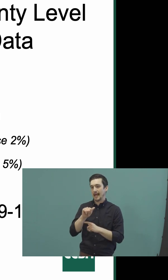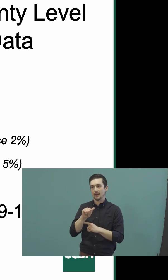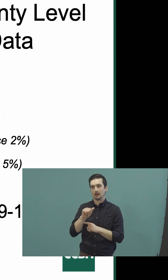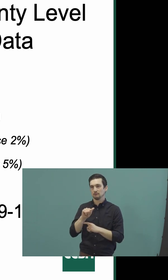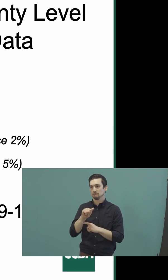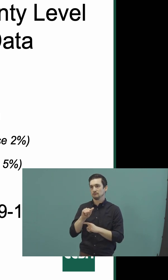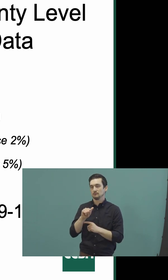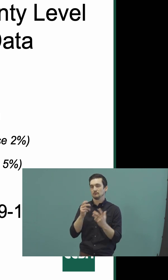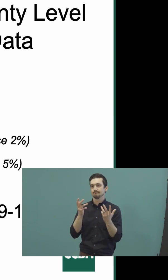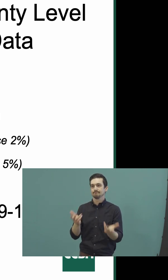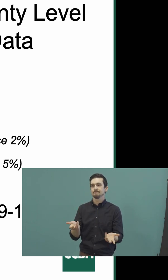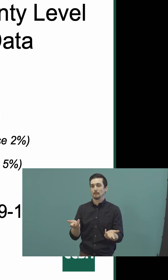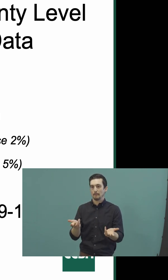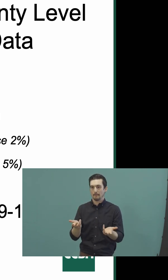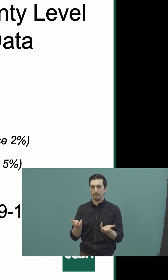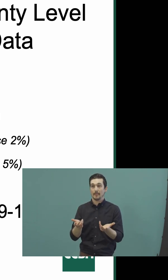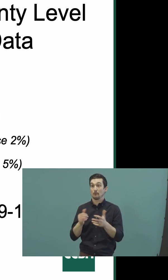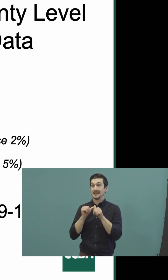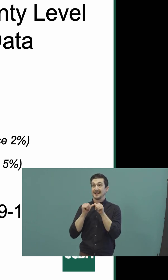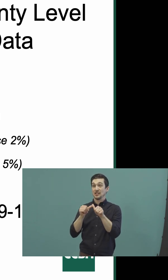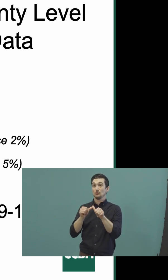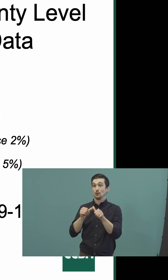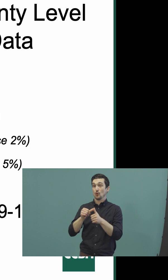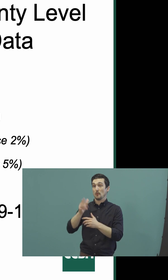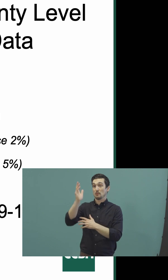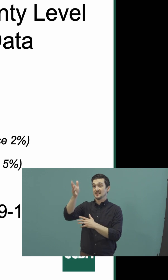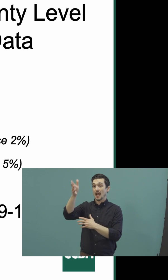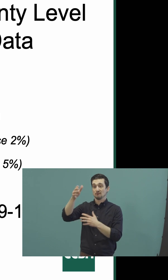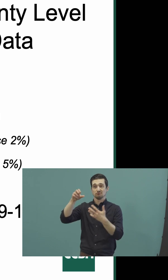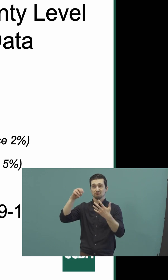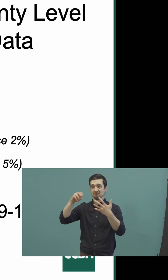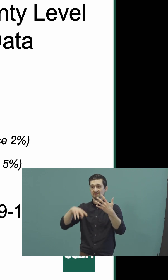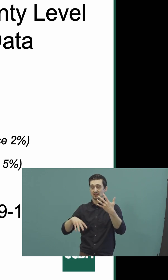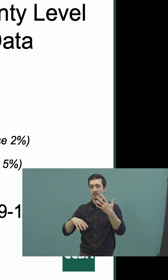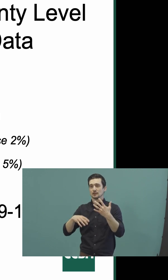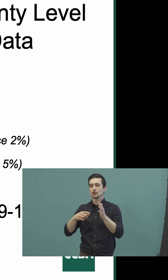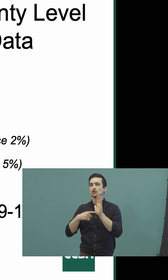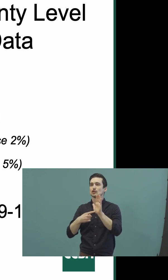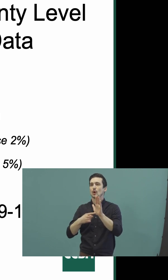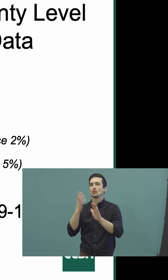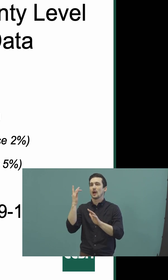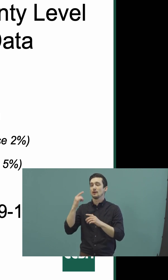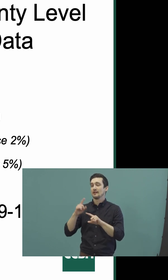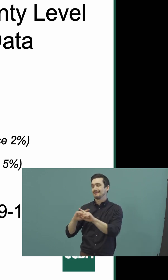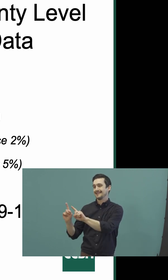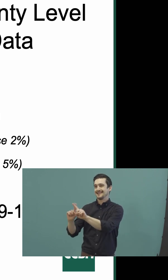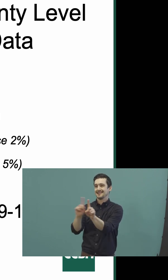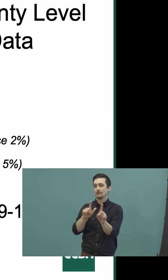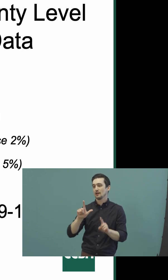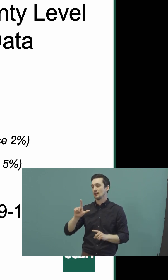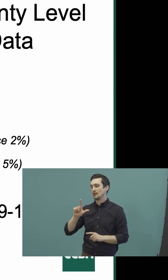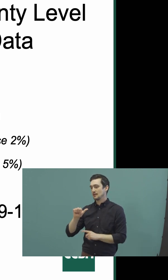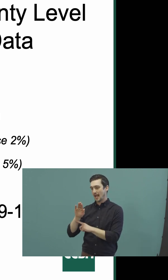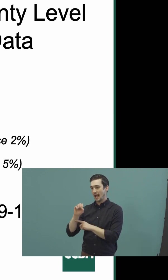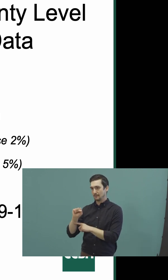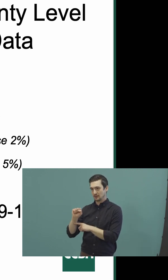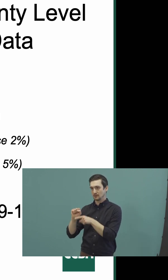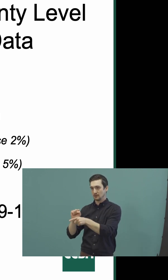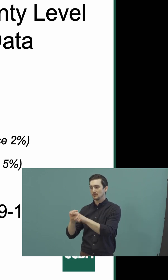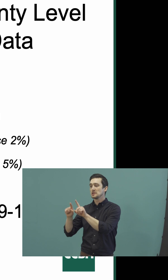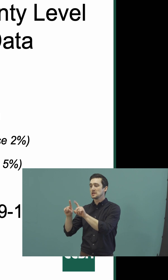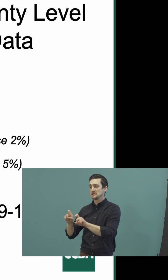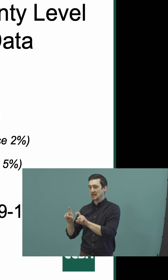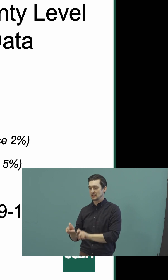I continue to present it to help you see that between the different labs who are testing and the information